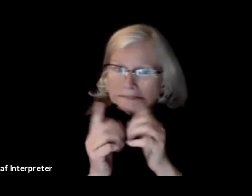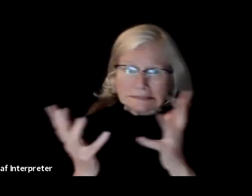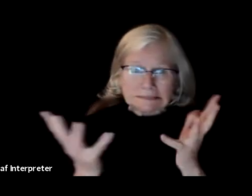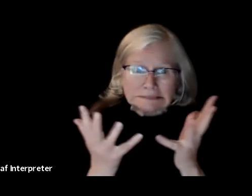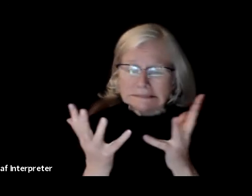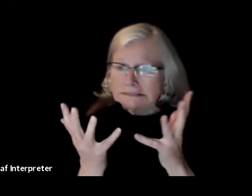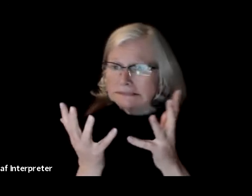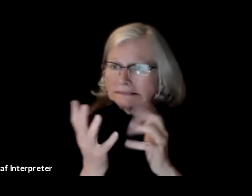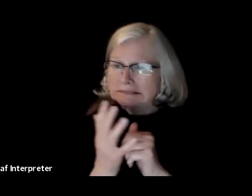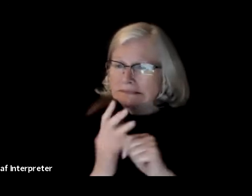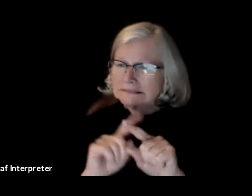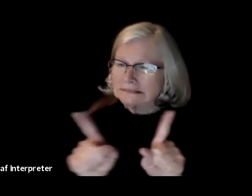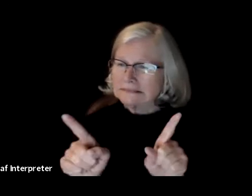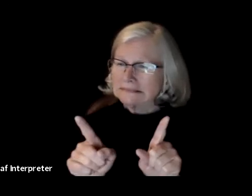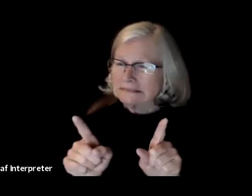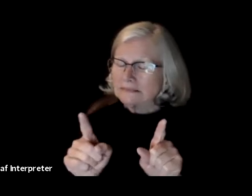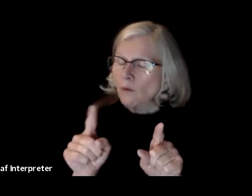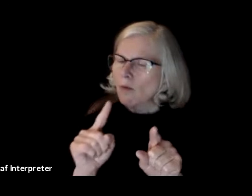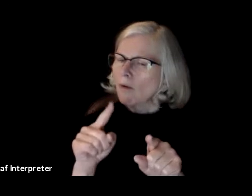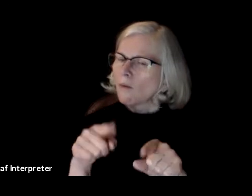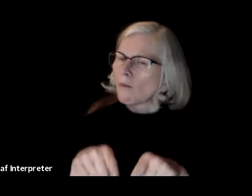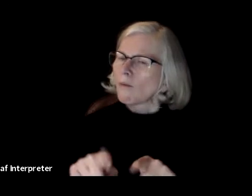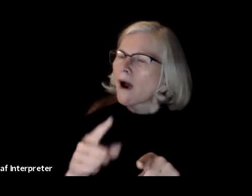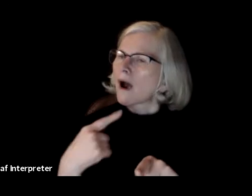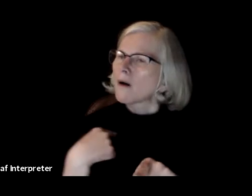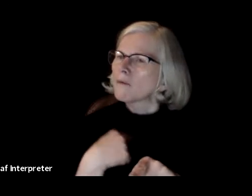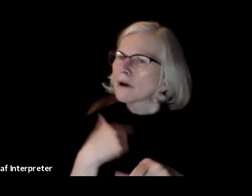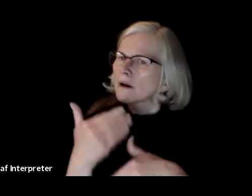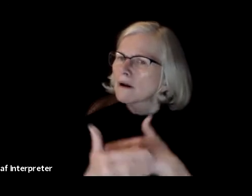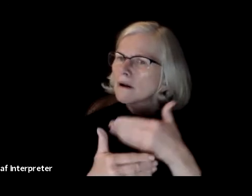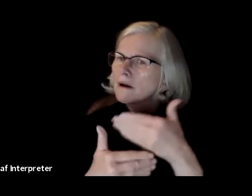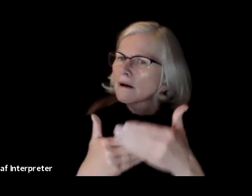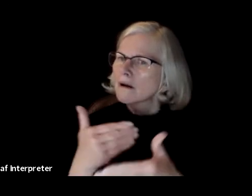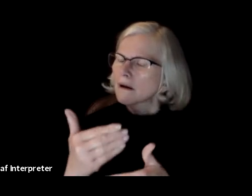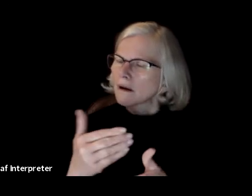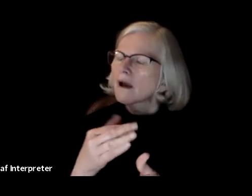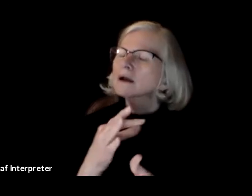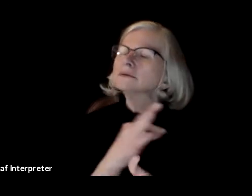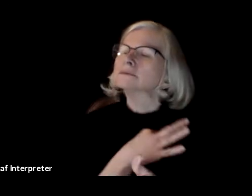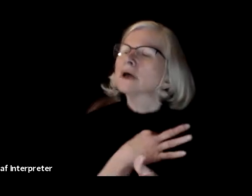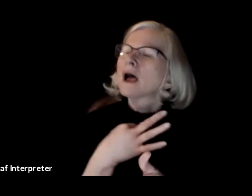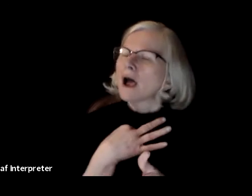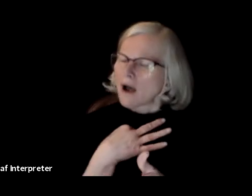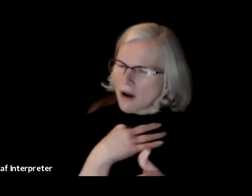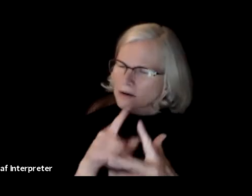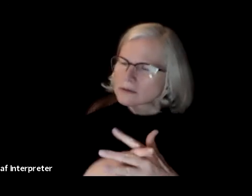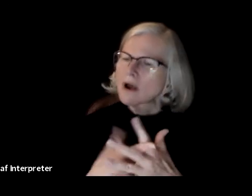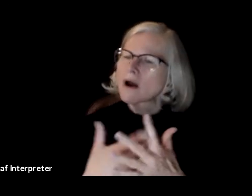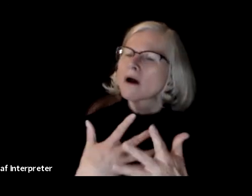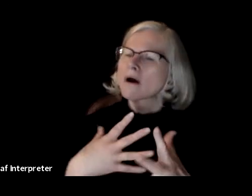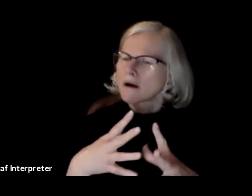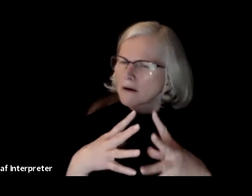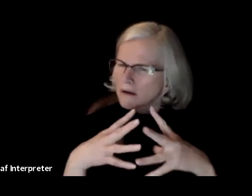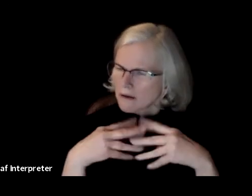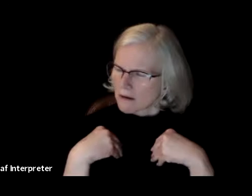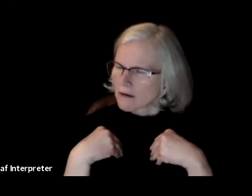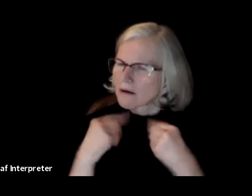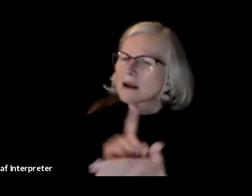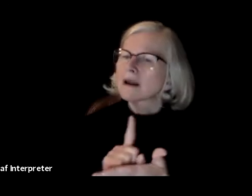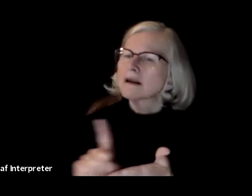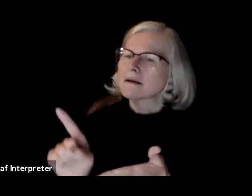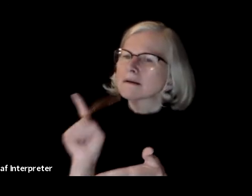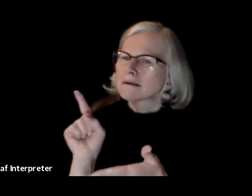care staff continues to increase. Just last week, a new survey by OnShift reveals that between